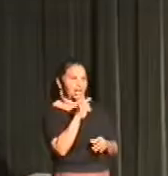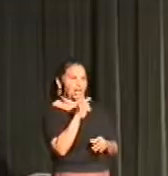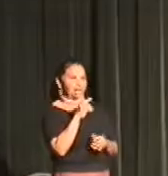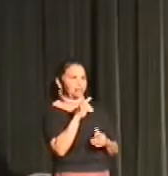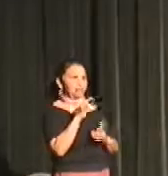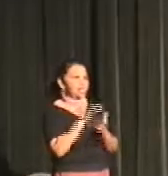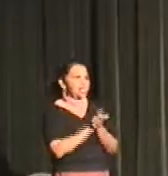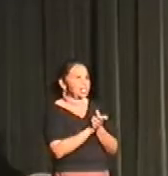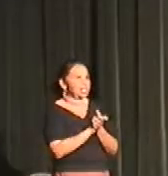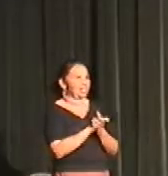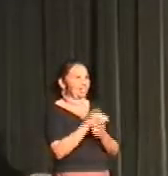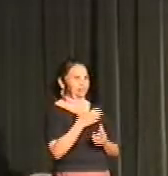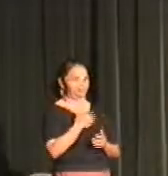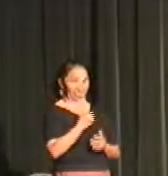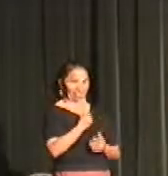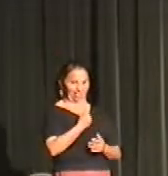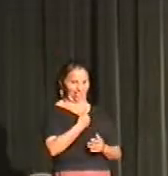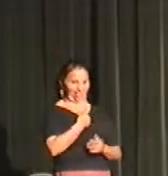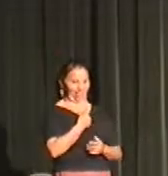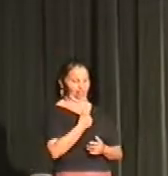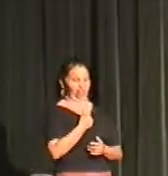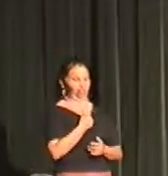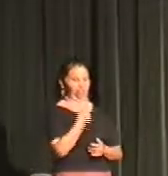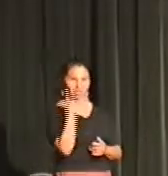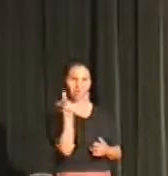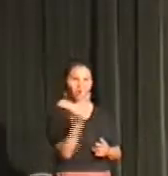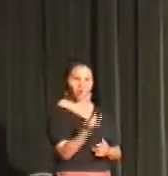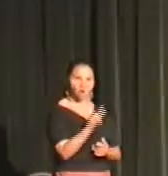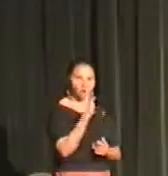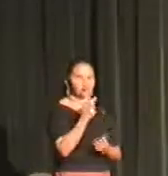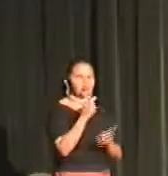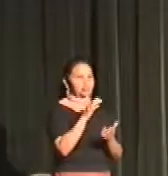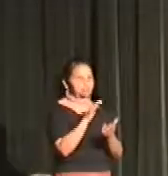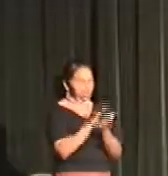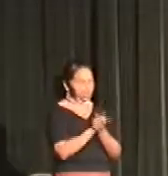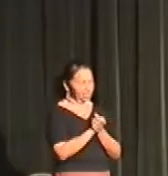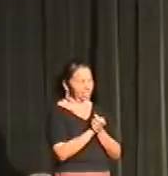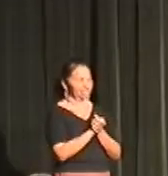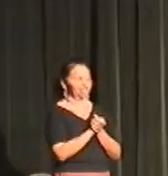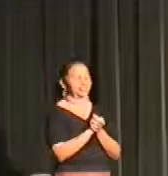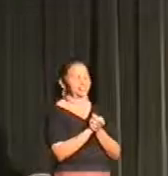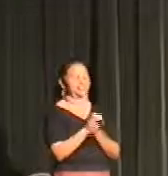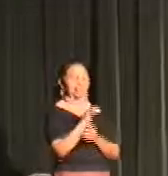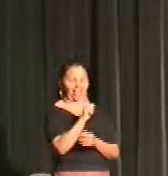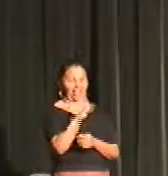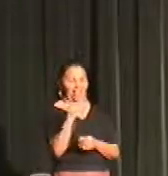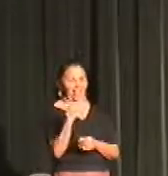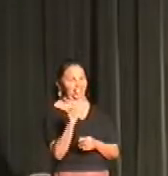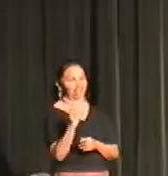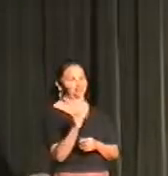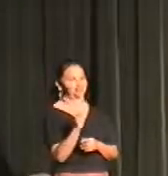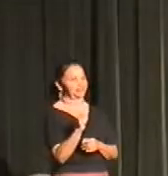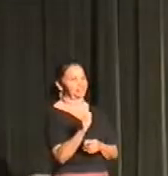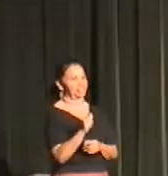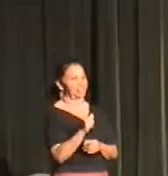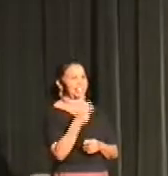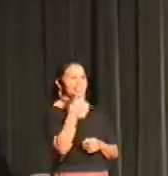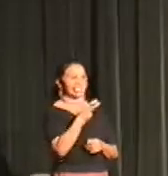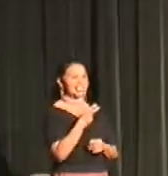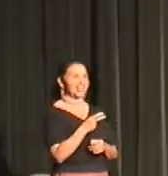ever, she always believed in Alcoholics Anonymous. And she'd seen unbelievable things happen here, things that